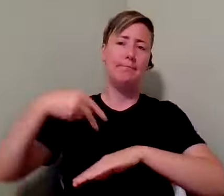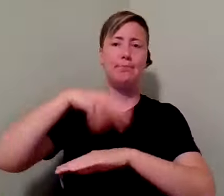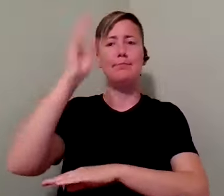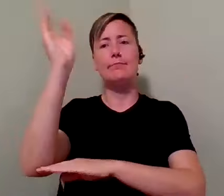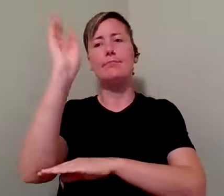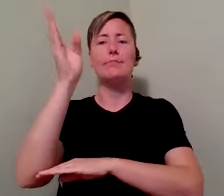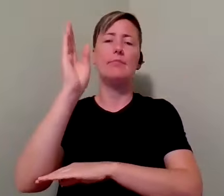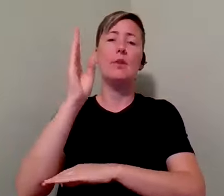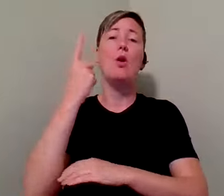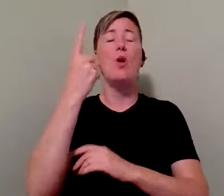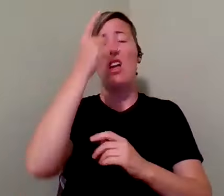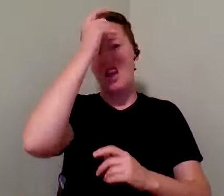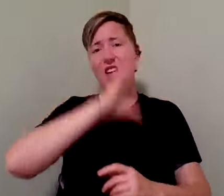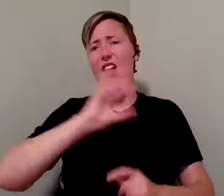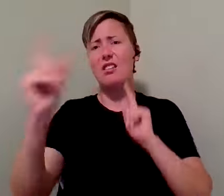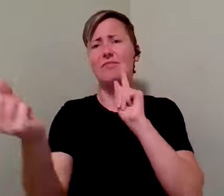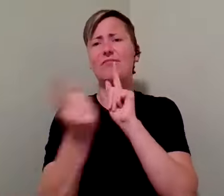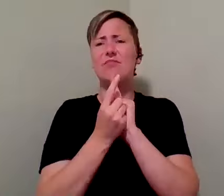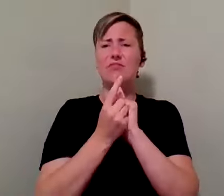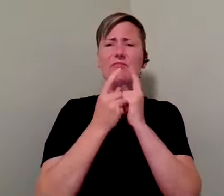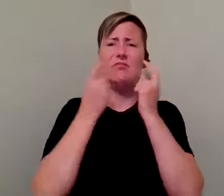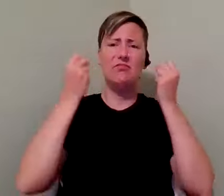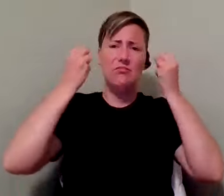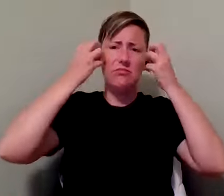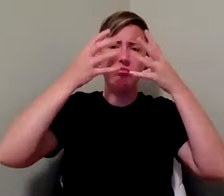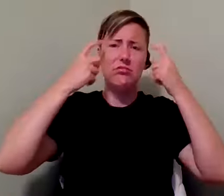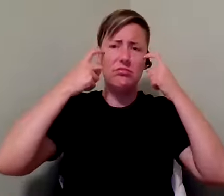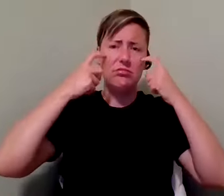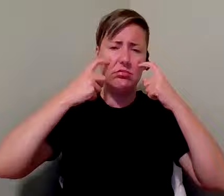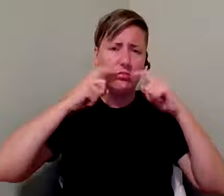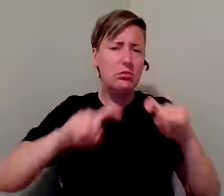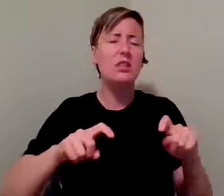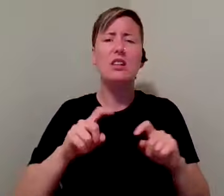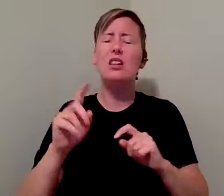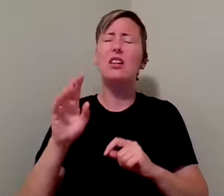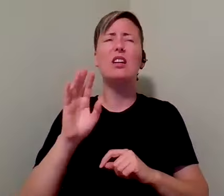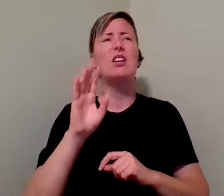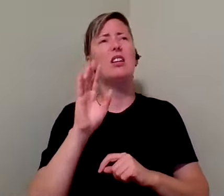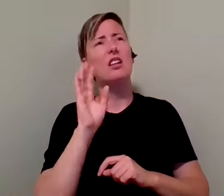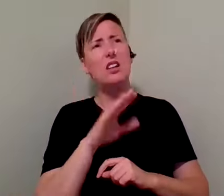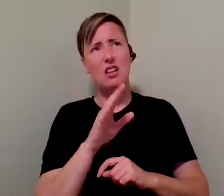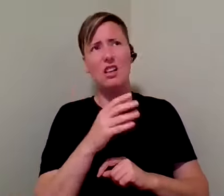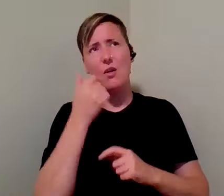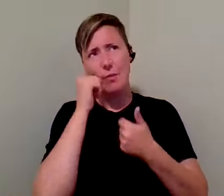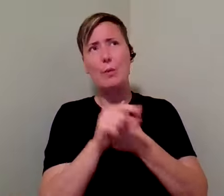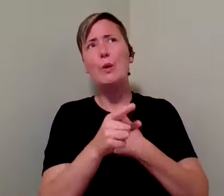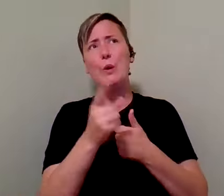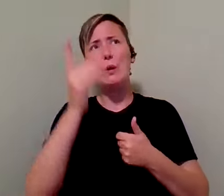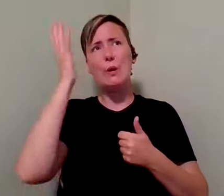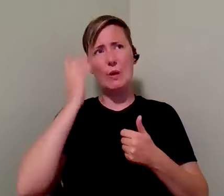with tears flowing down his face. And he said, dude, I'm one of those sailors you picked up in Sharjah in